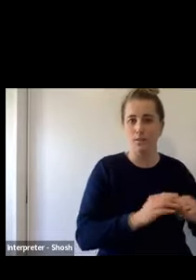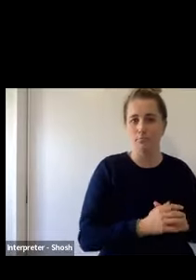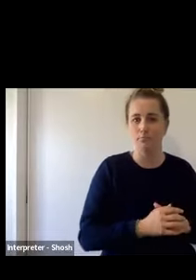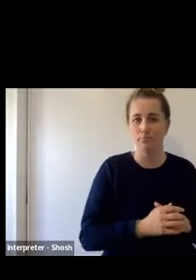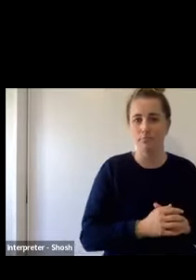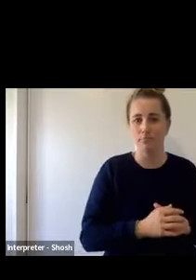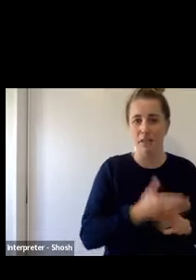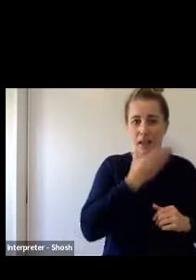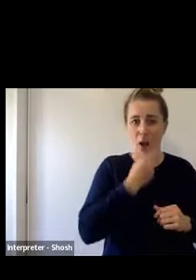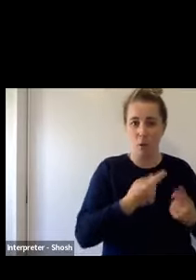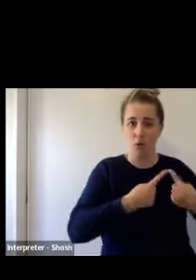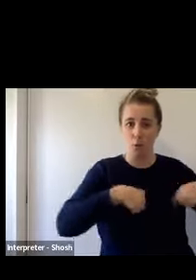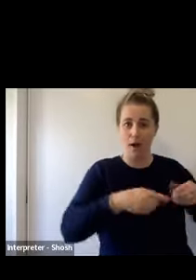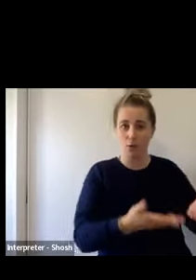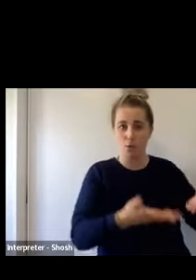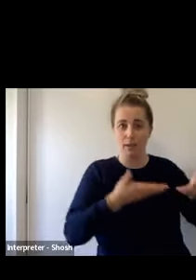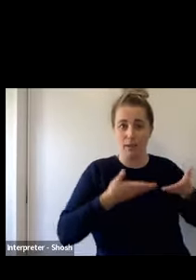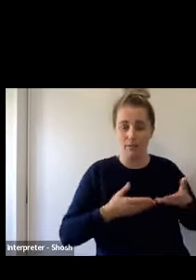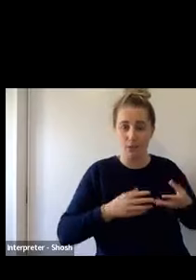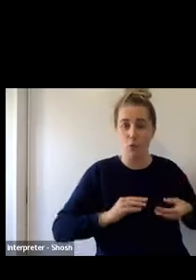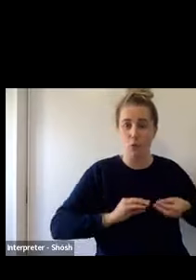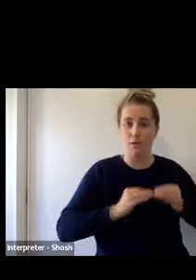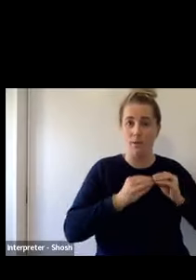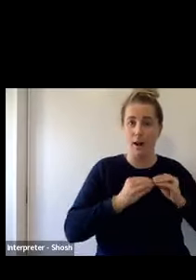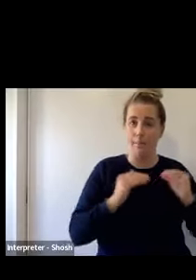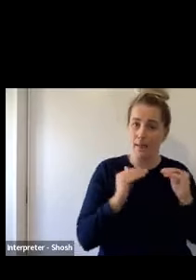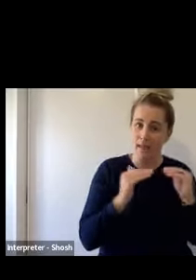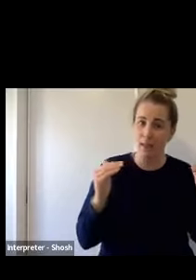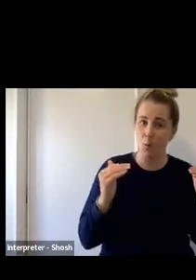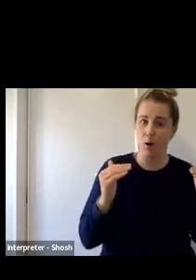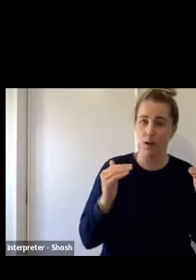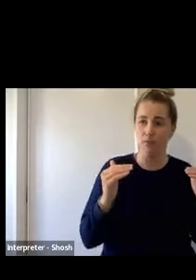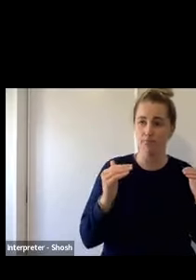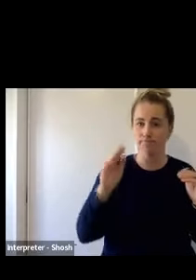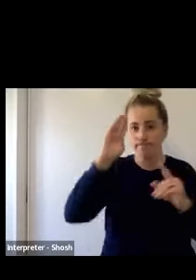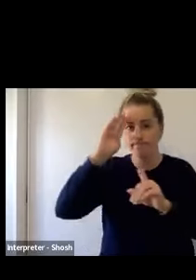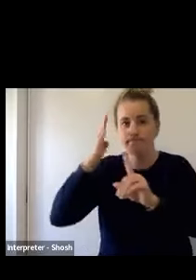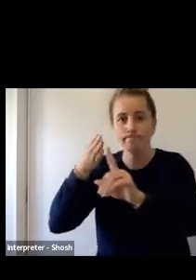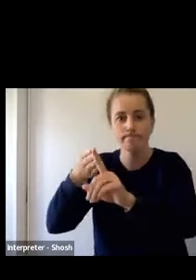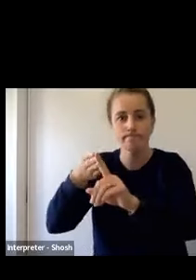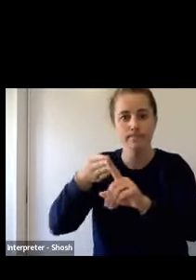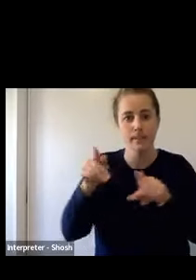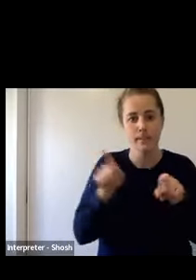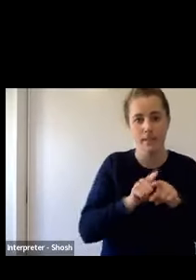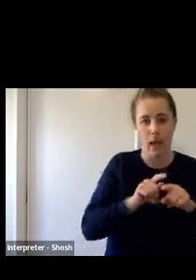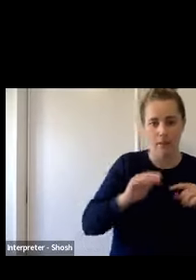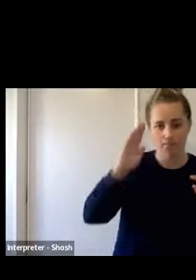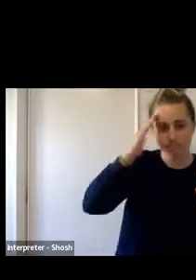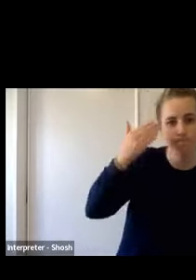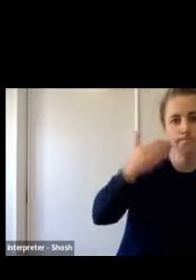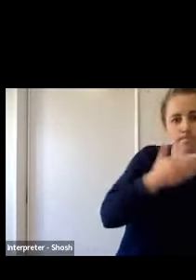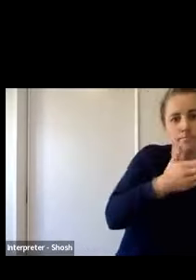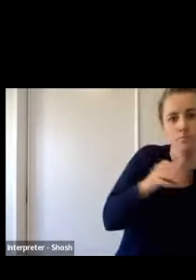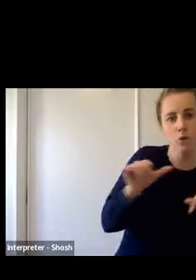they owe it to us to develop an equally ambitious and specific bill and to get it right first time round.